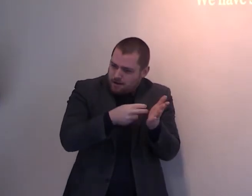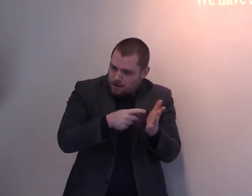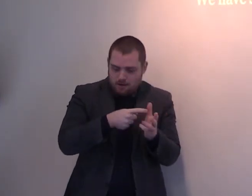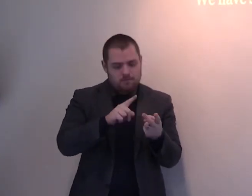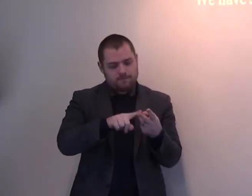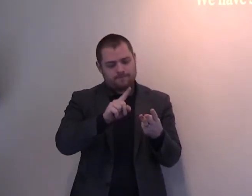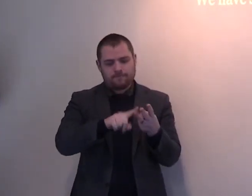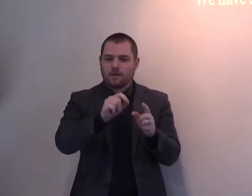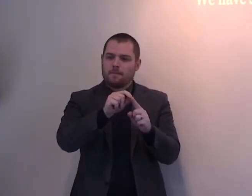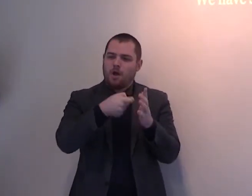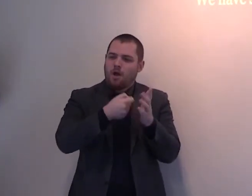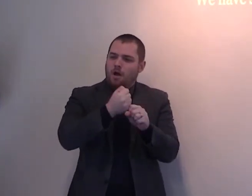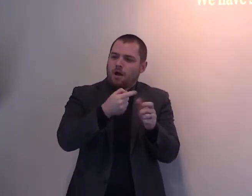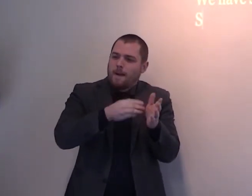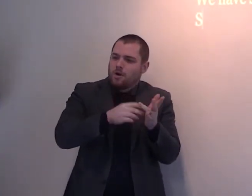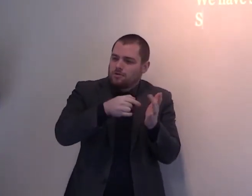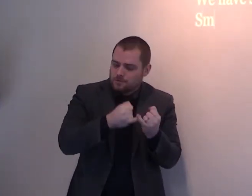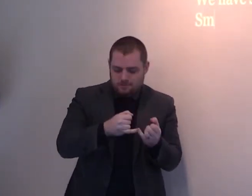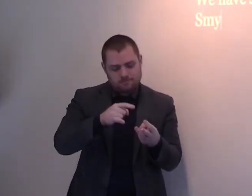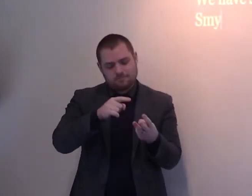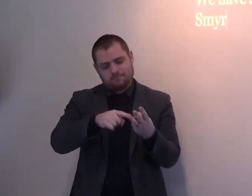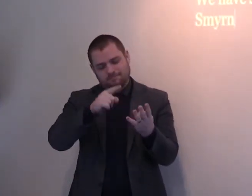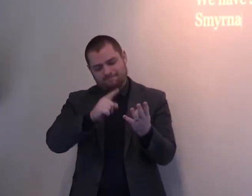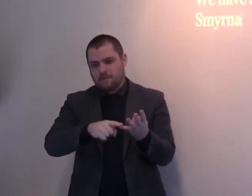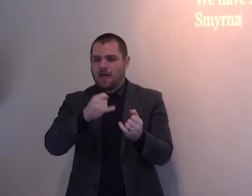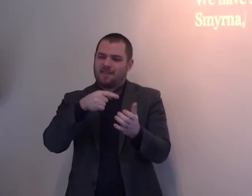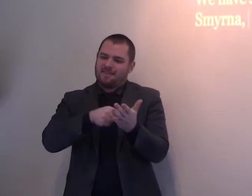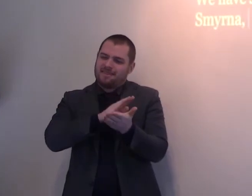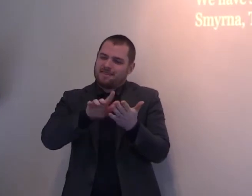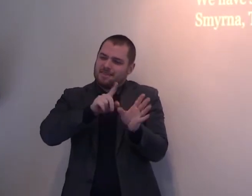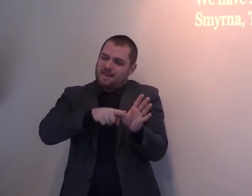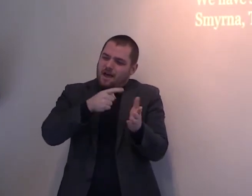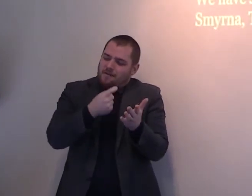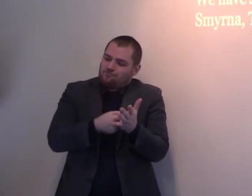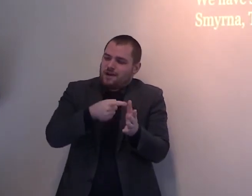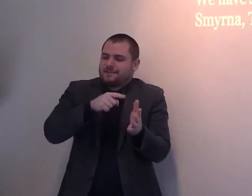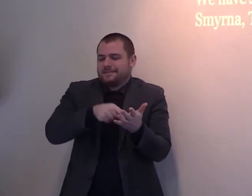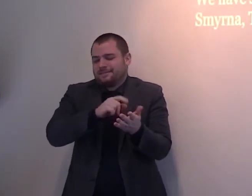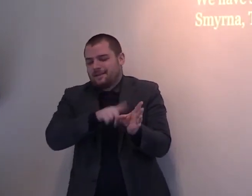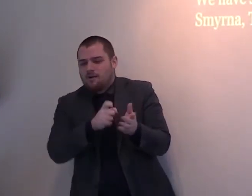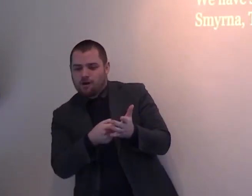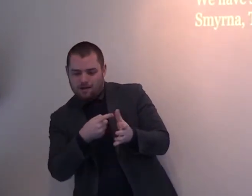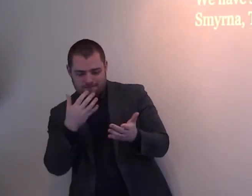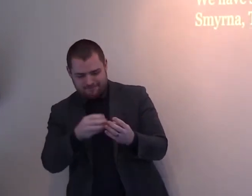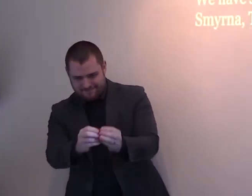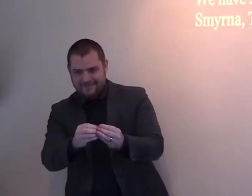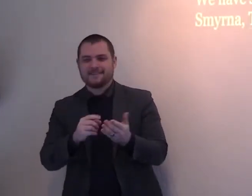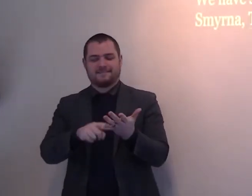of Thyatira. And this morning we come to the fifth church, the church of Sardis. The Moribund Church,